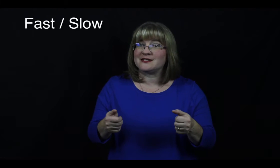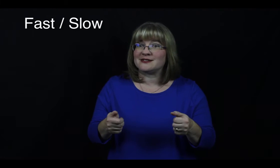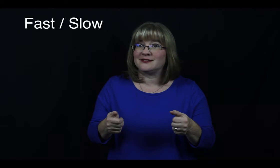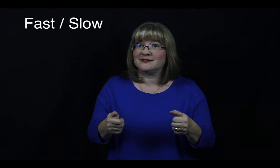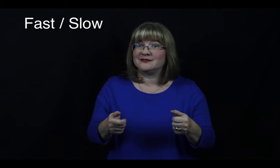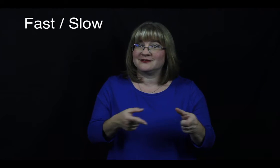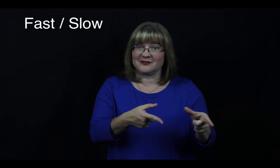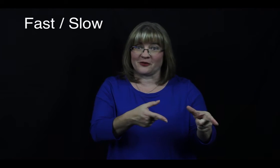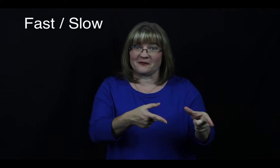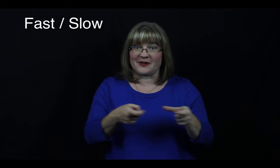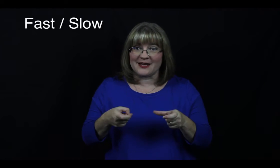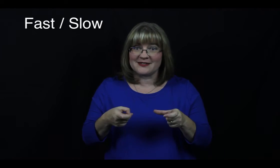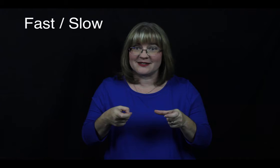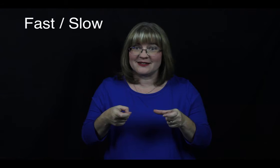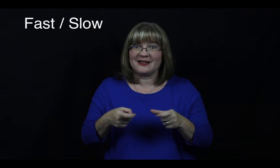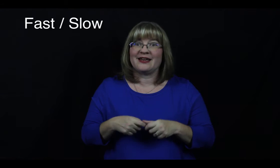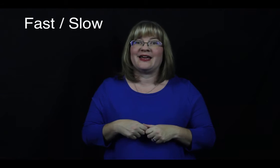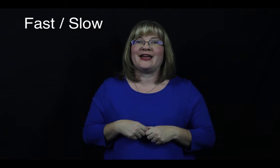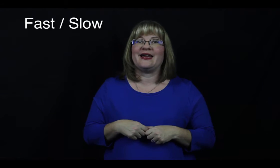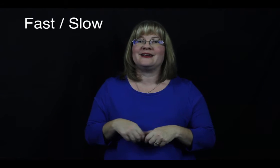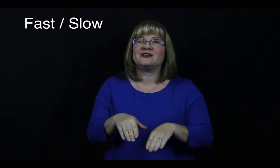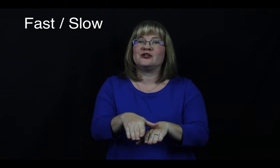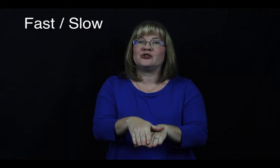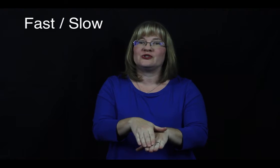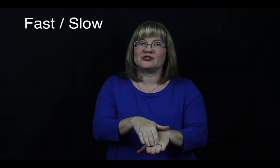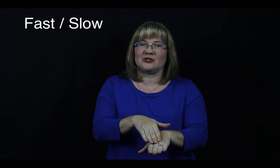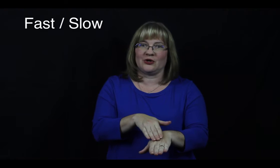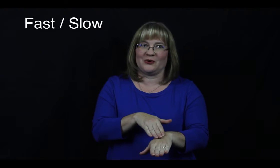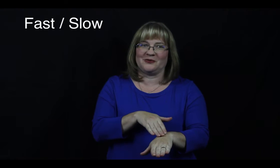Fast, fast, and slow.